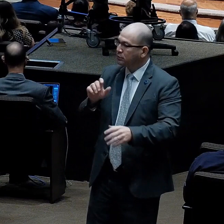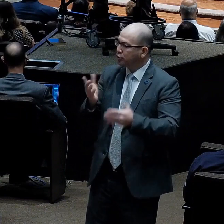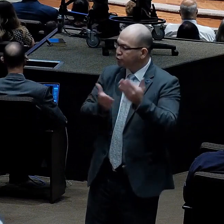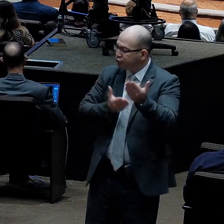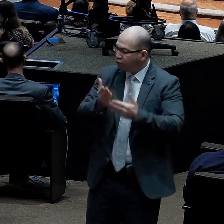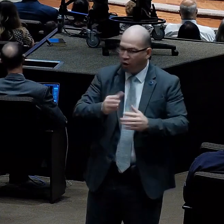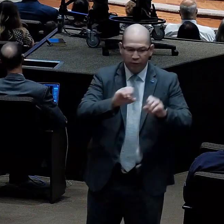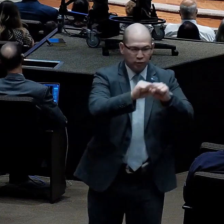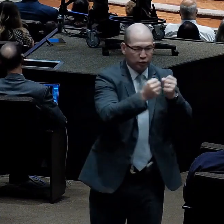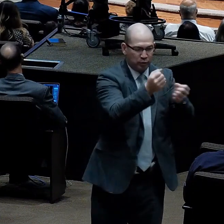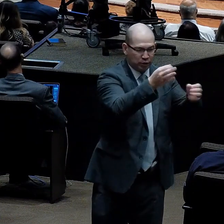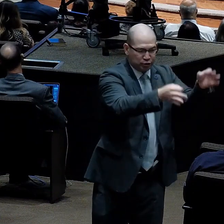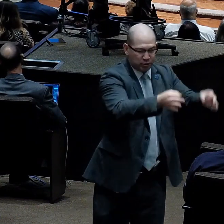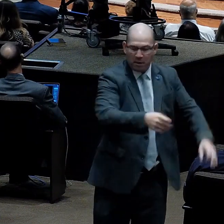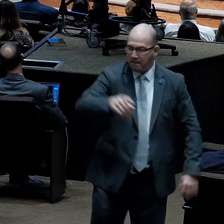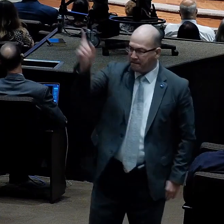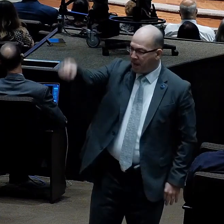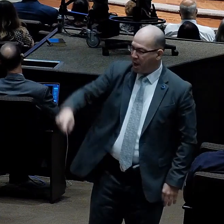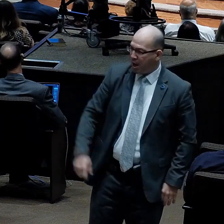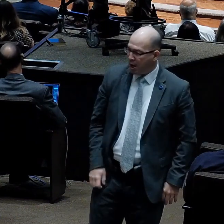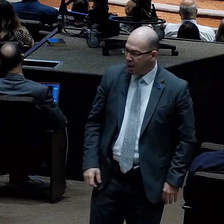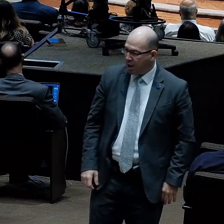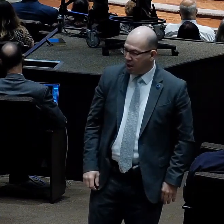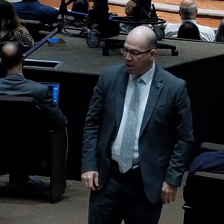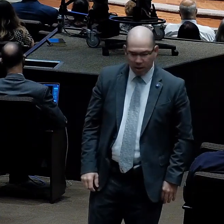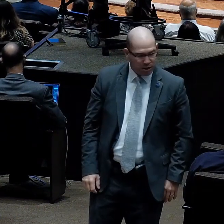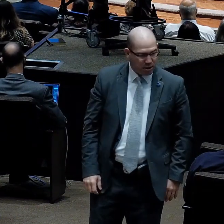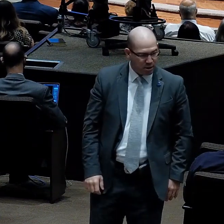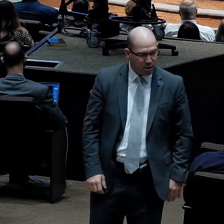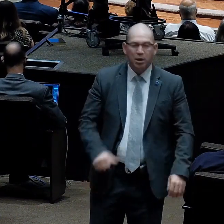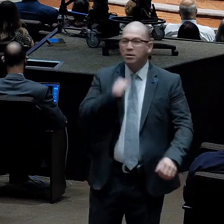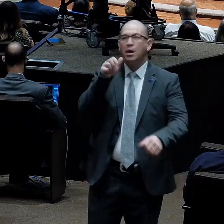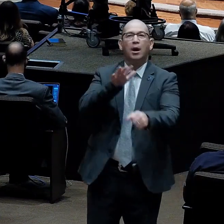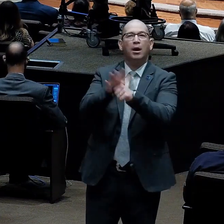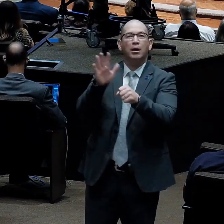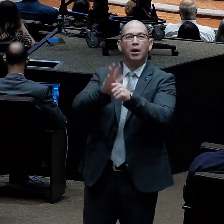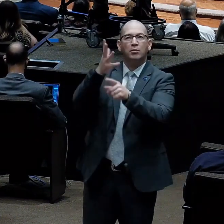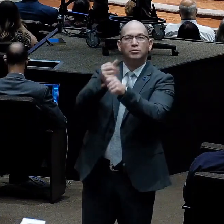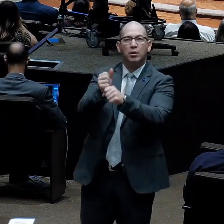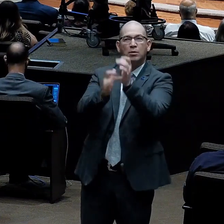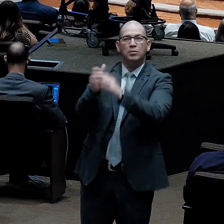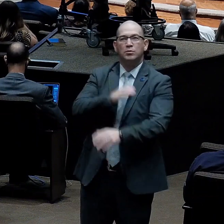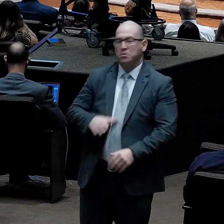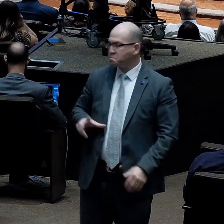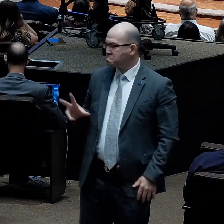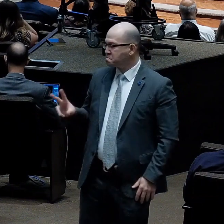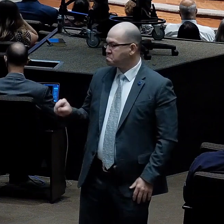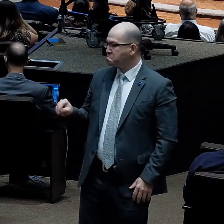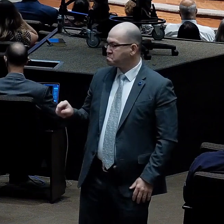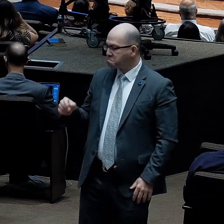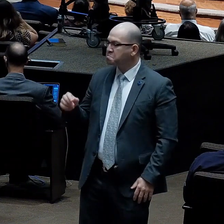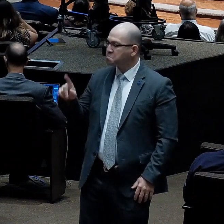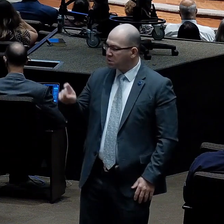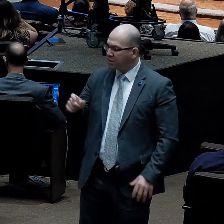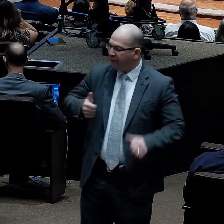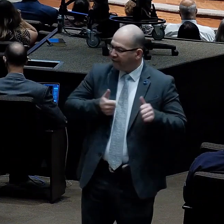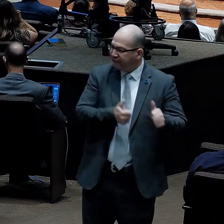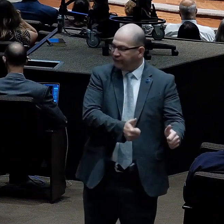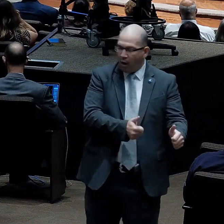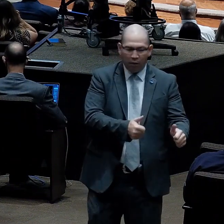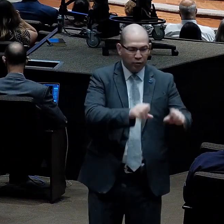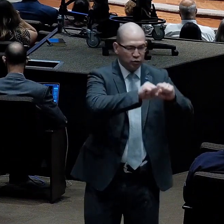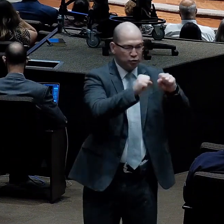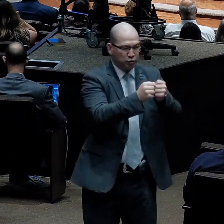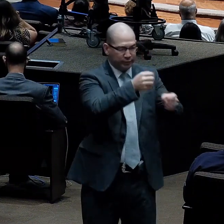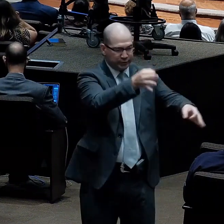And they're adding to salvation. And we said the doctrine of salvation is sacred. We must guard it. And Galatians said that